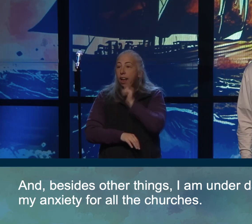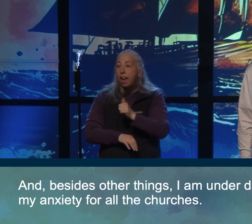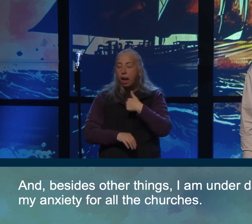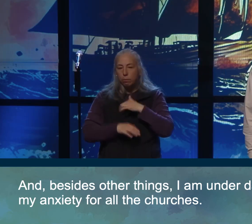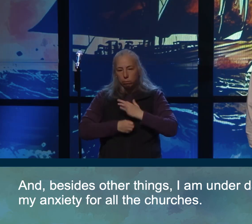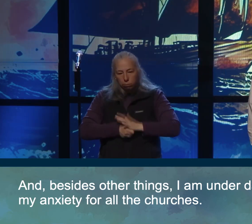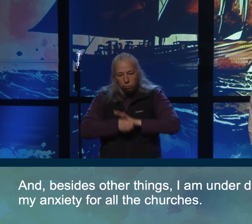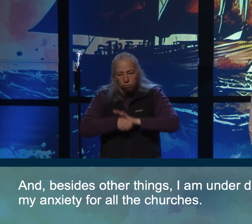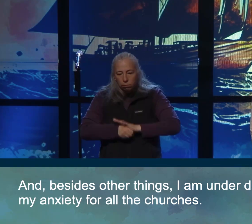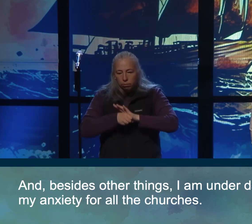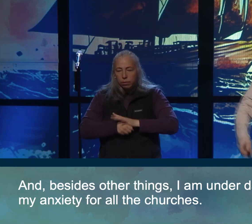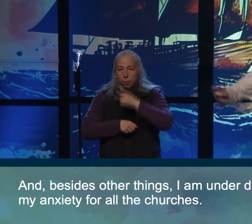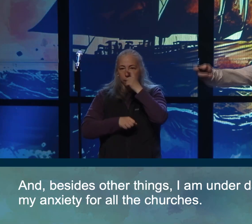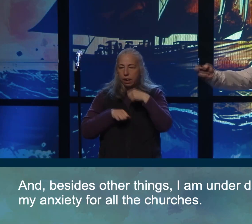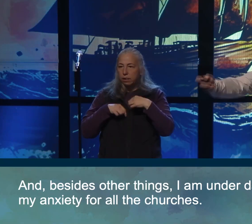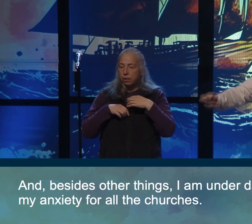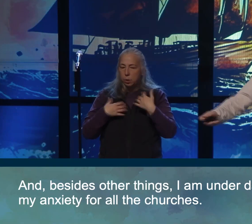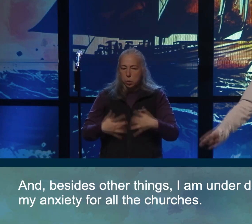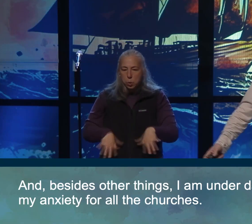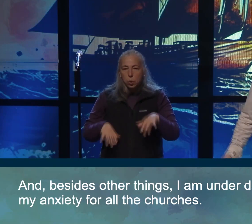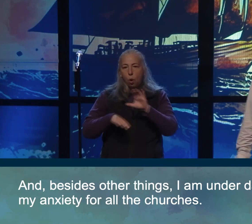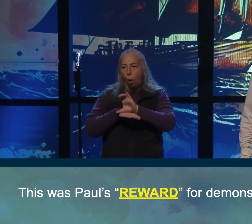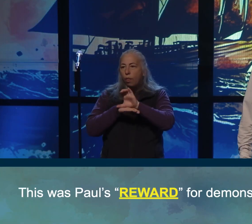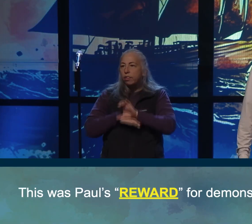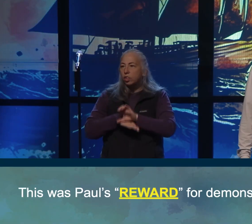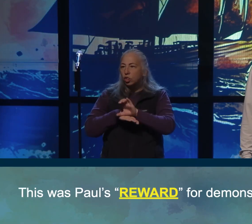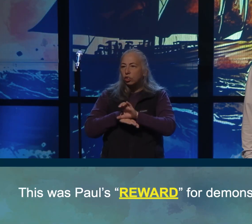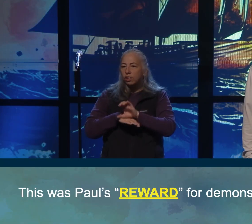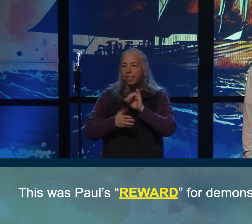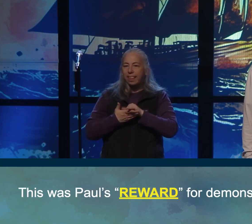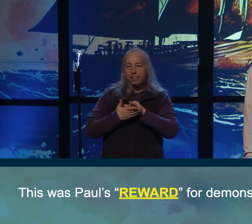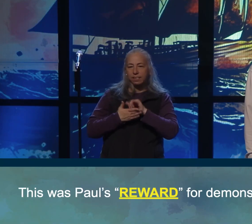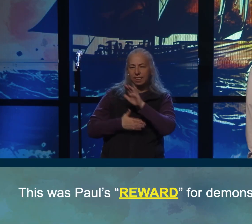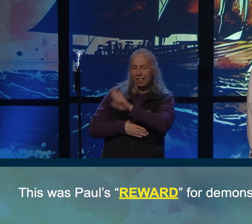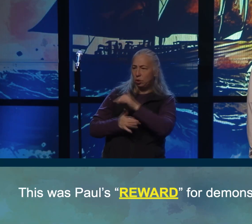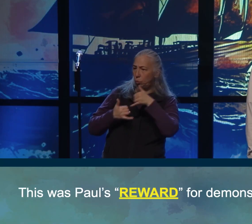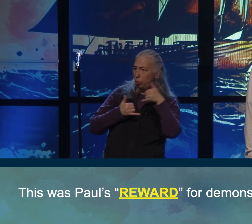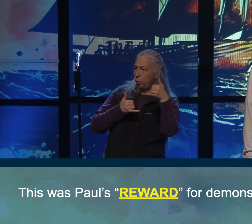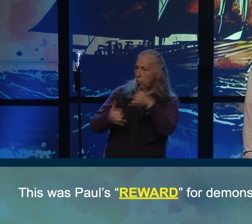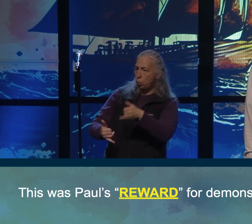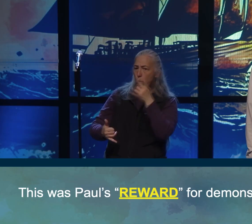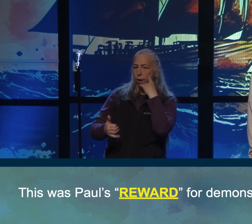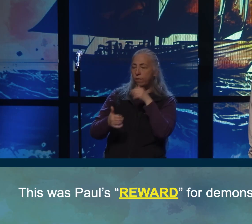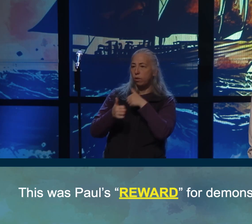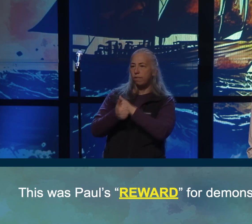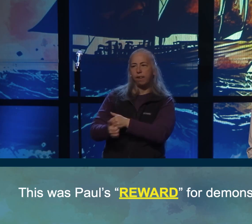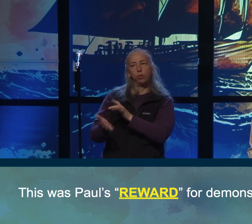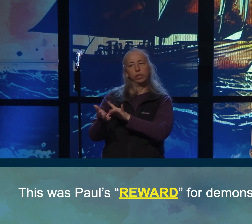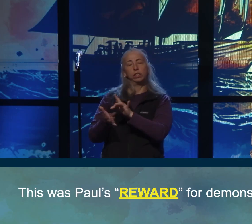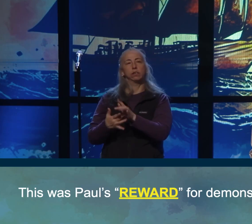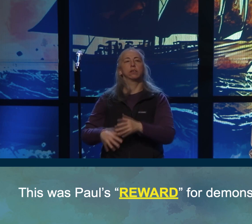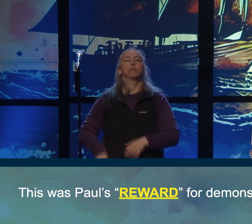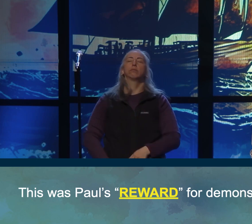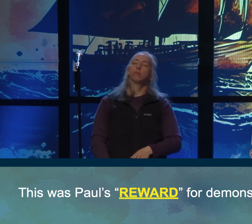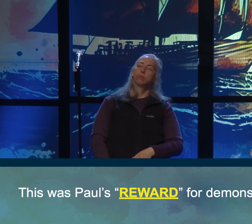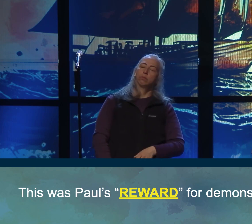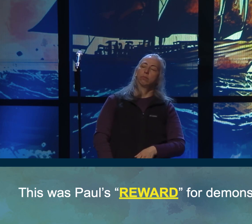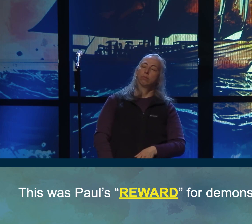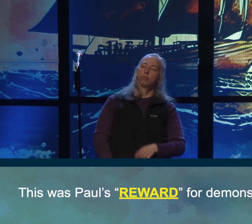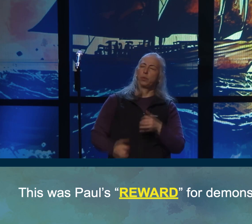churches. This was like Paul's reward for following Jesus. Right? Like, you